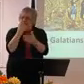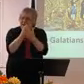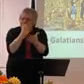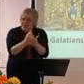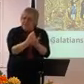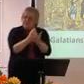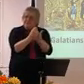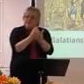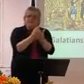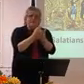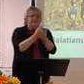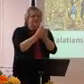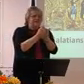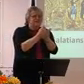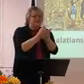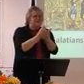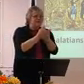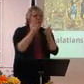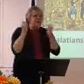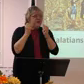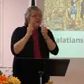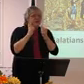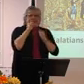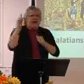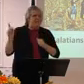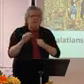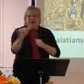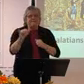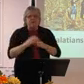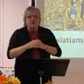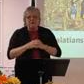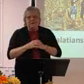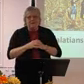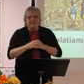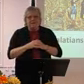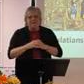So winter will not last forever.